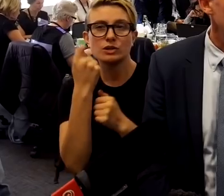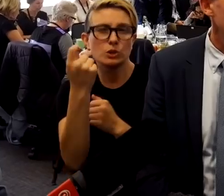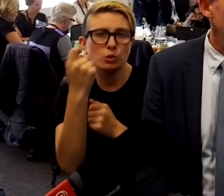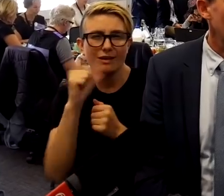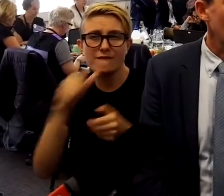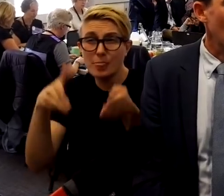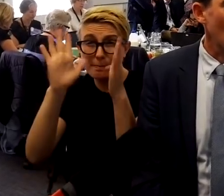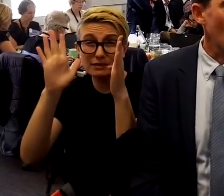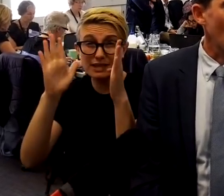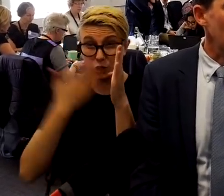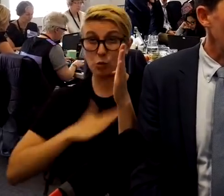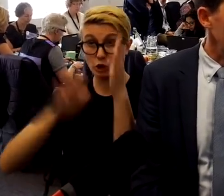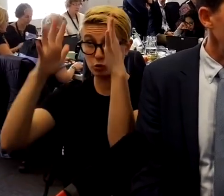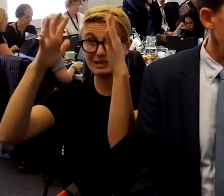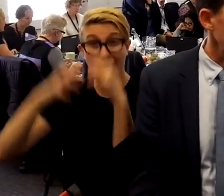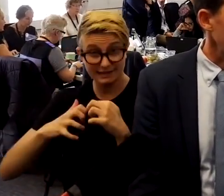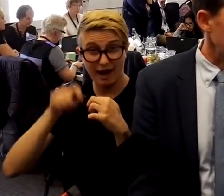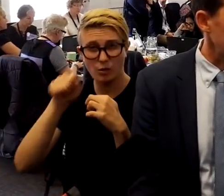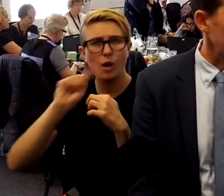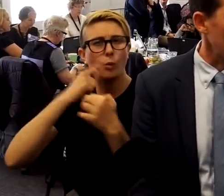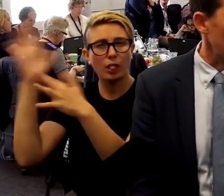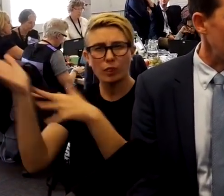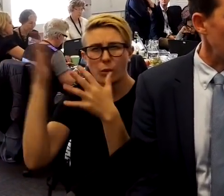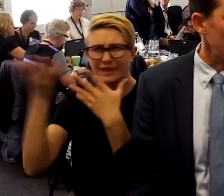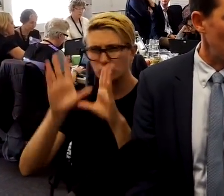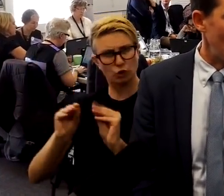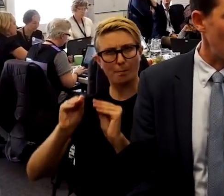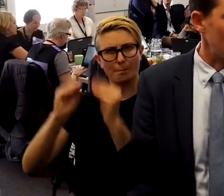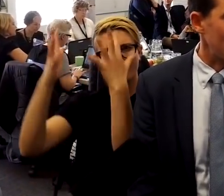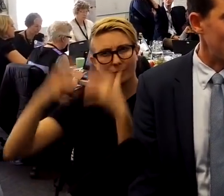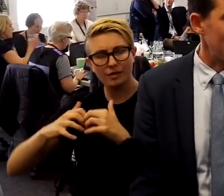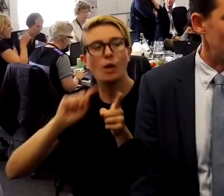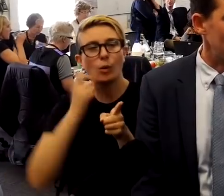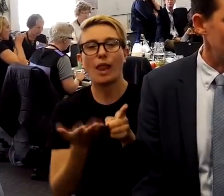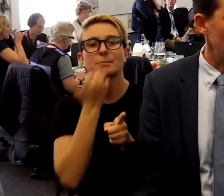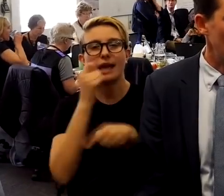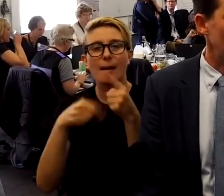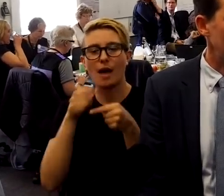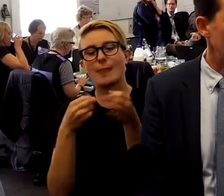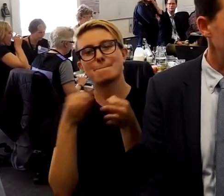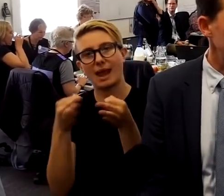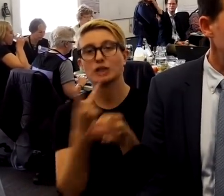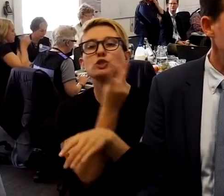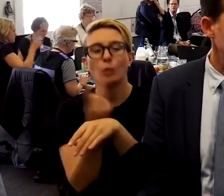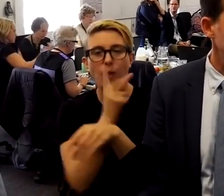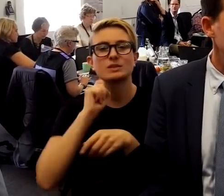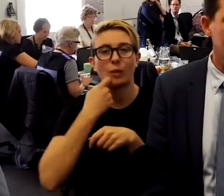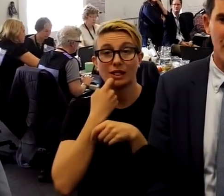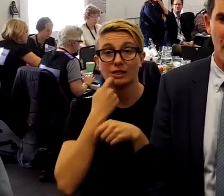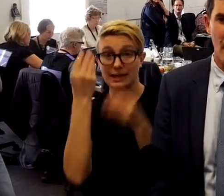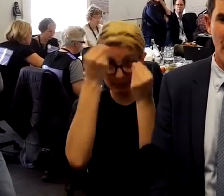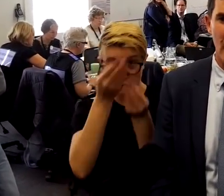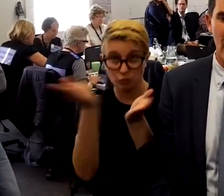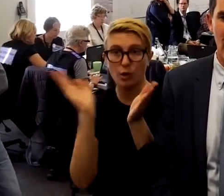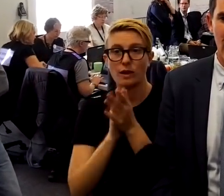Will the weather get in the way of that? We will give you an update on that plan within 2 hours, and we'll let you know. Could that be a